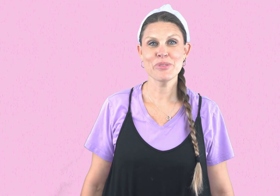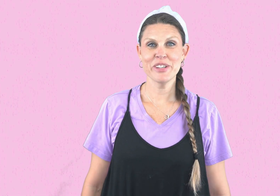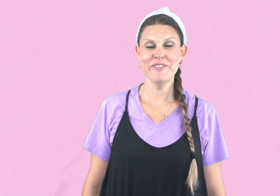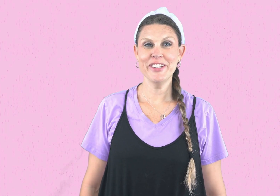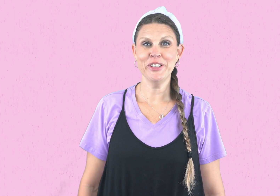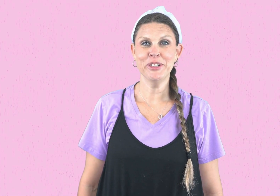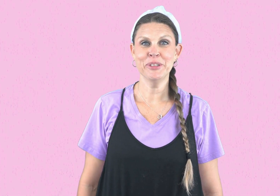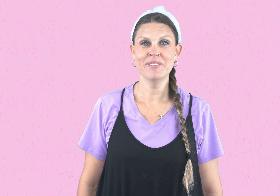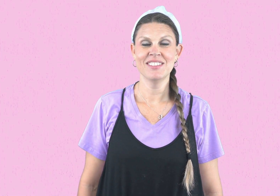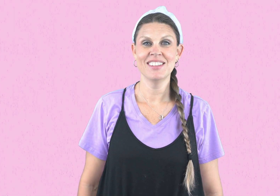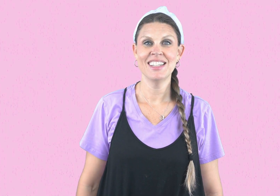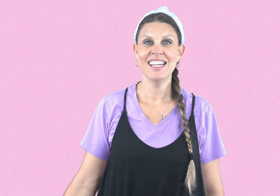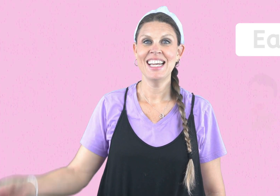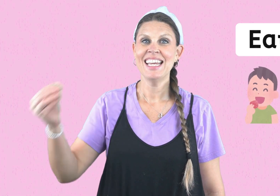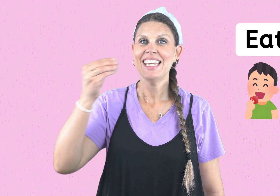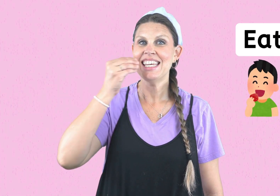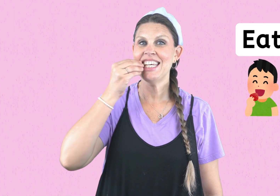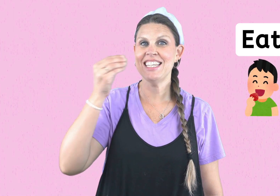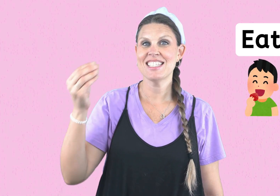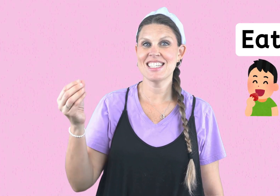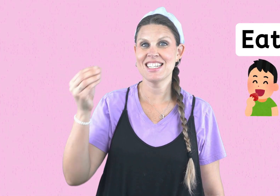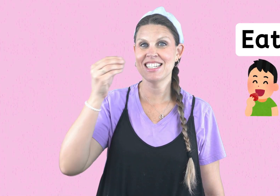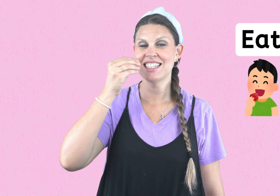Let's review. Eat,